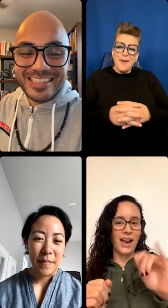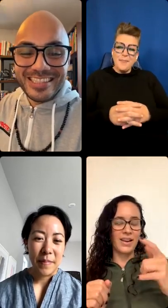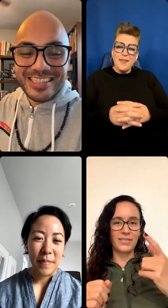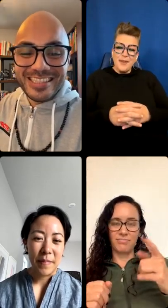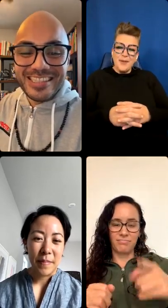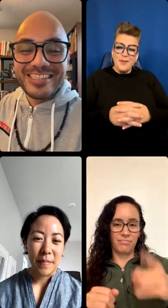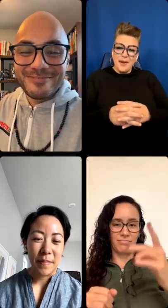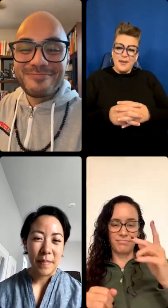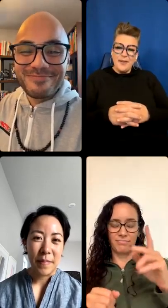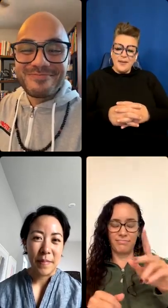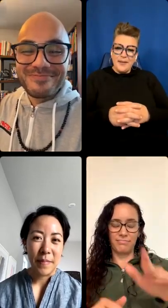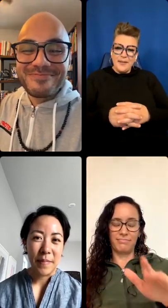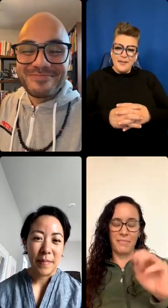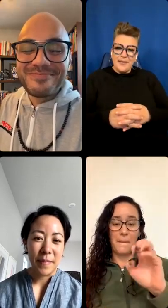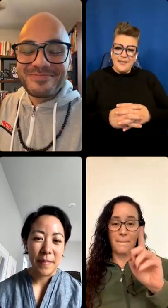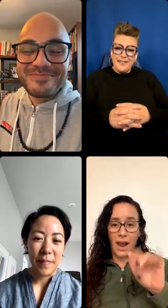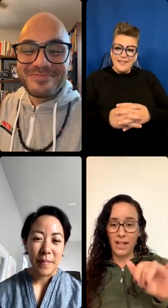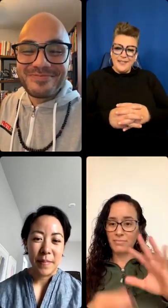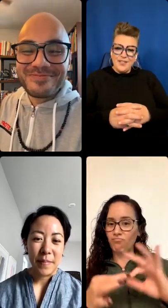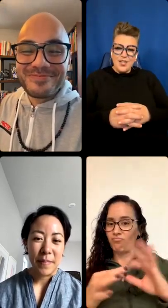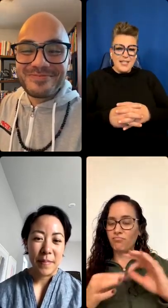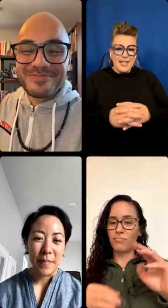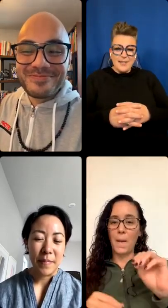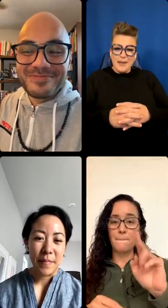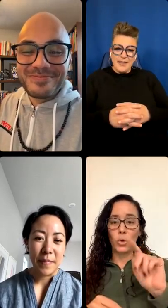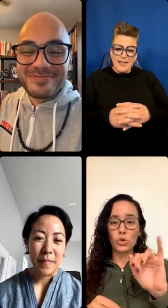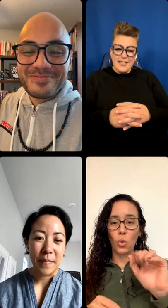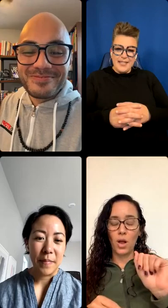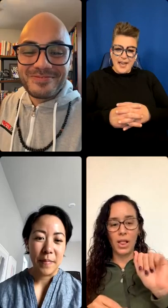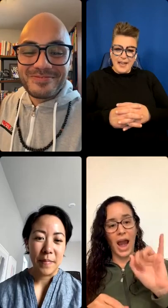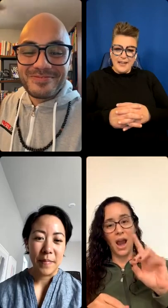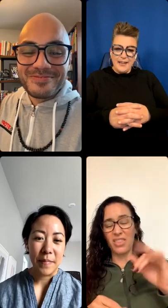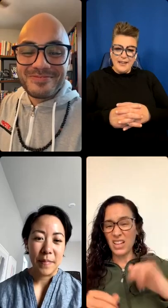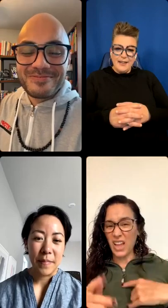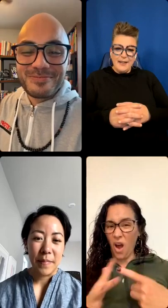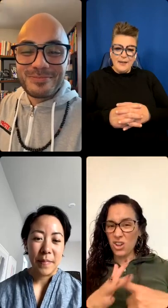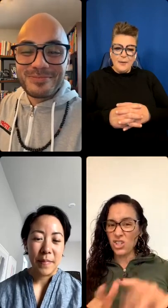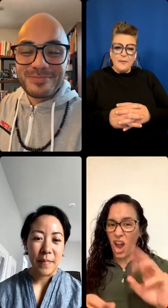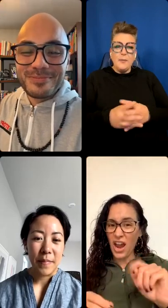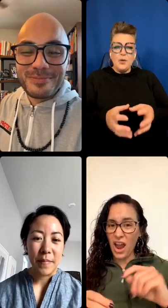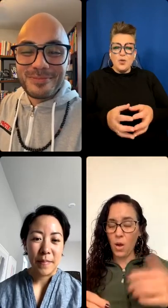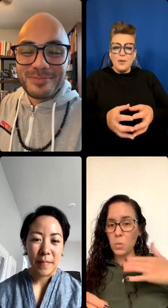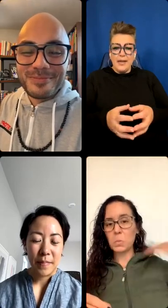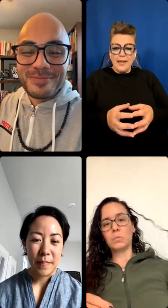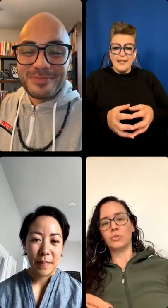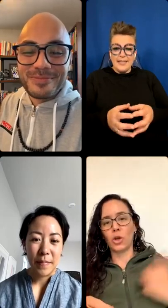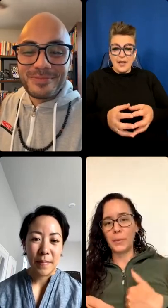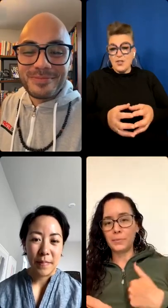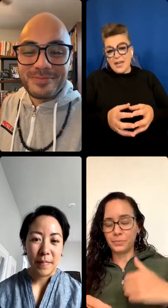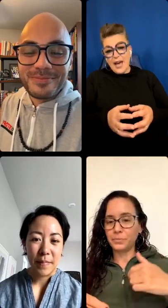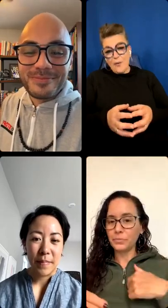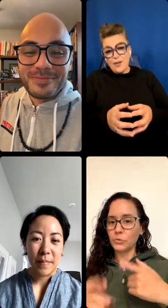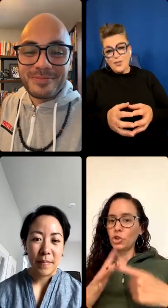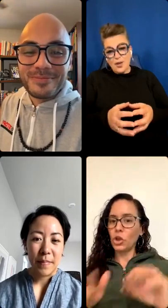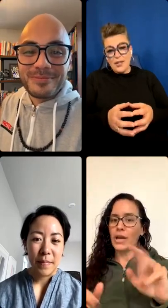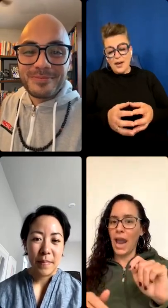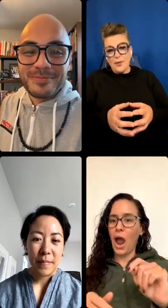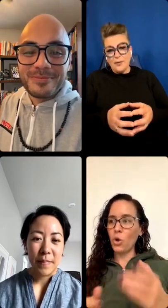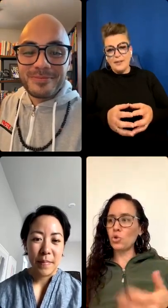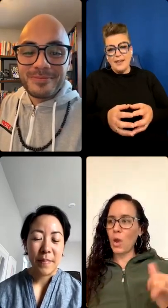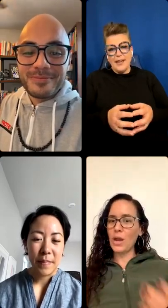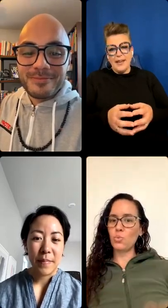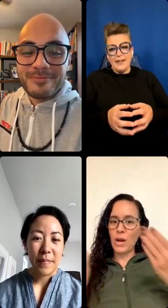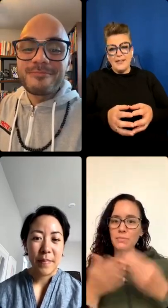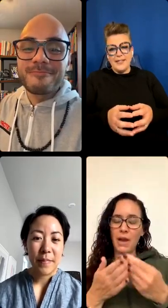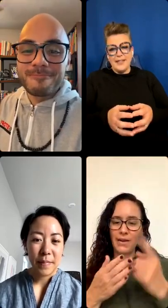I am. Thank you, Greg. Just as Melody said, the mutual aid is actually how I started